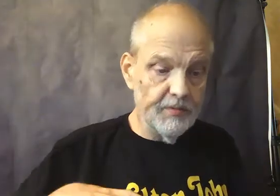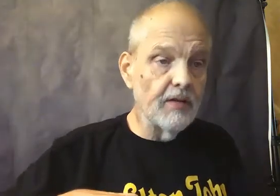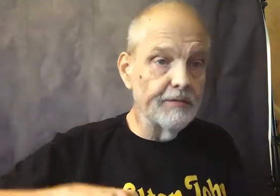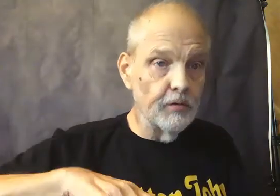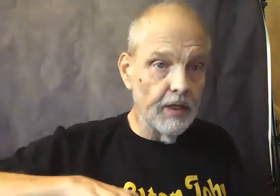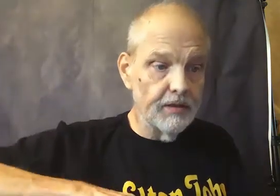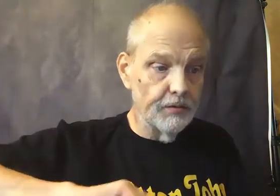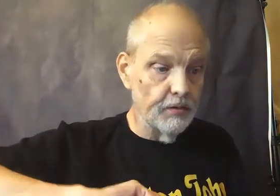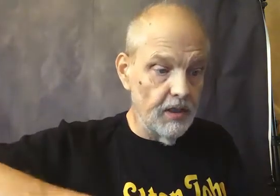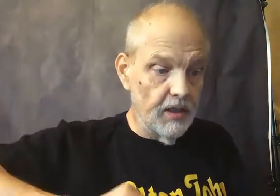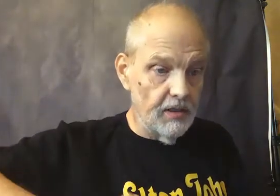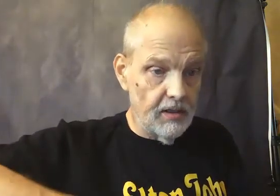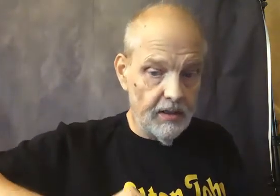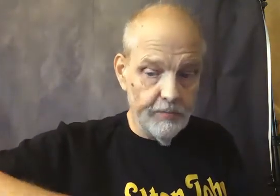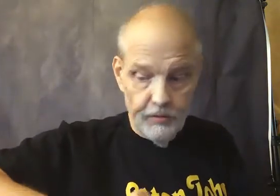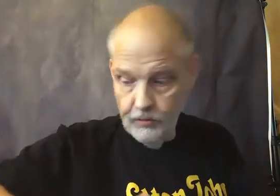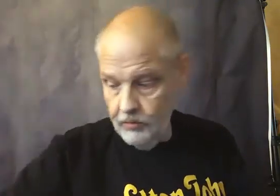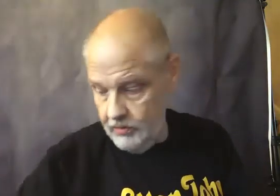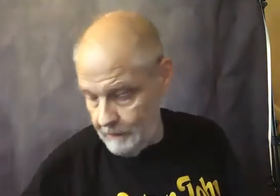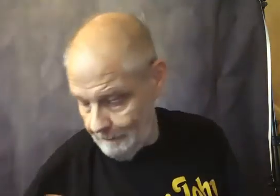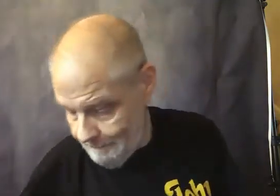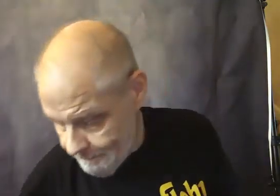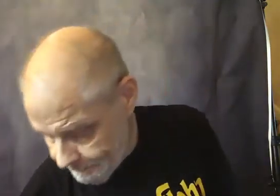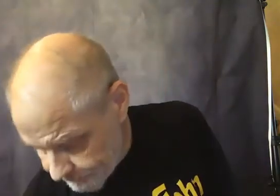stuff if you'd like to help you